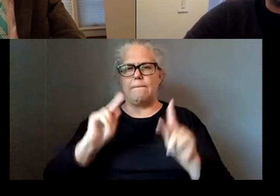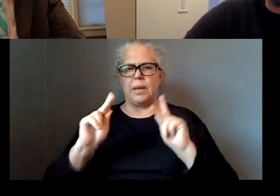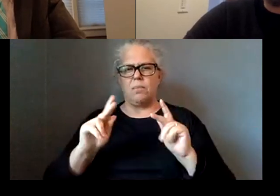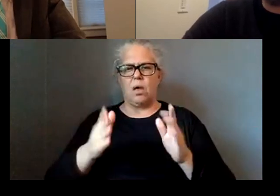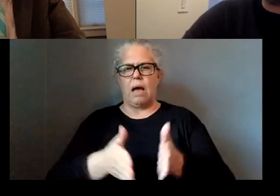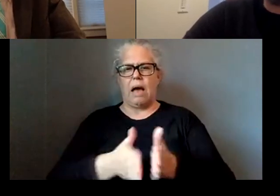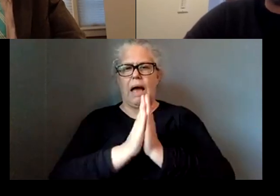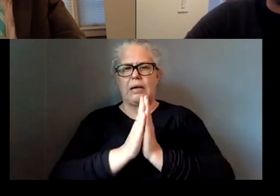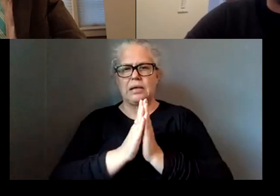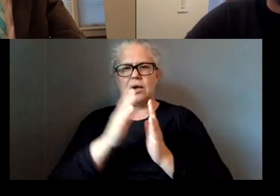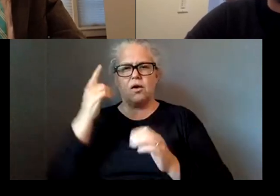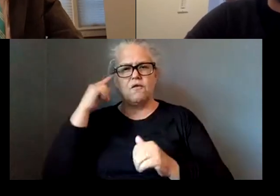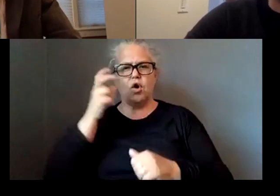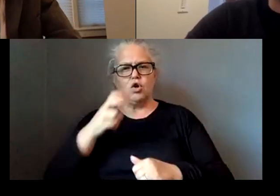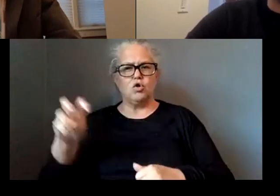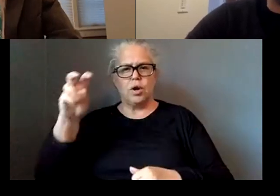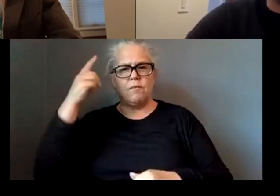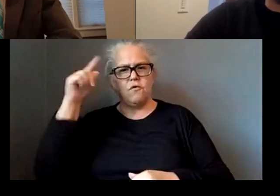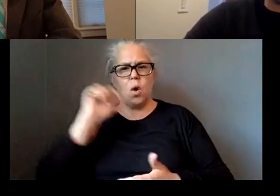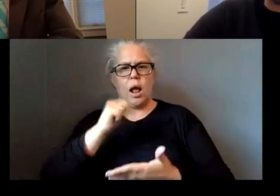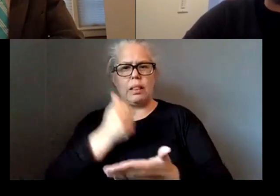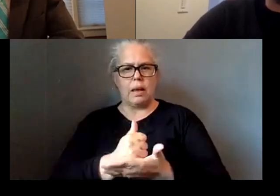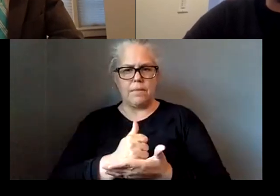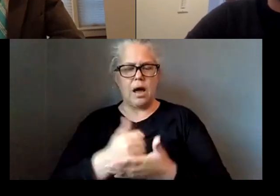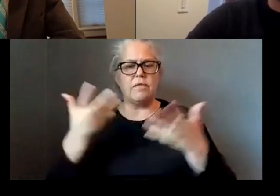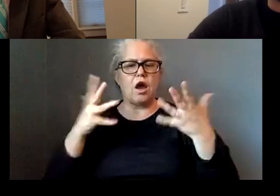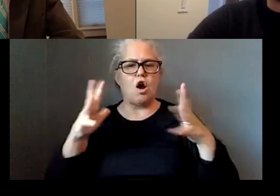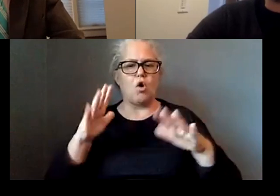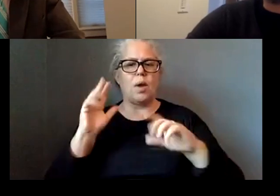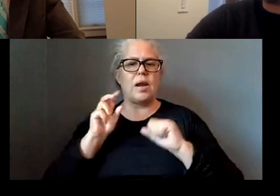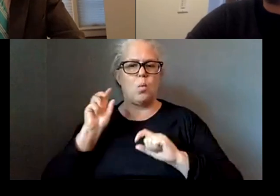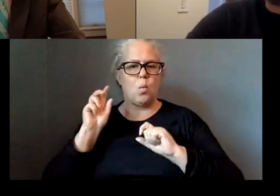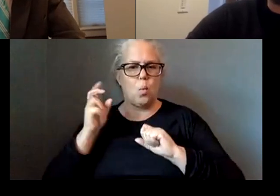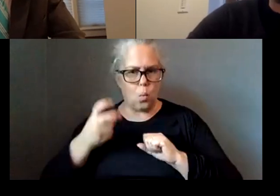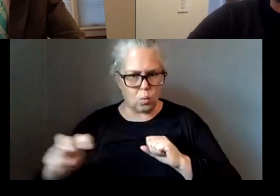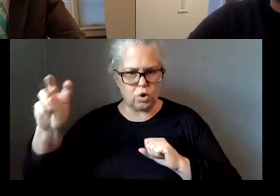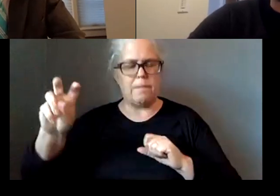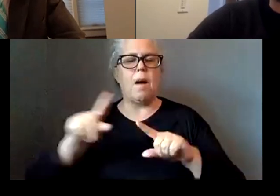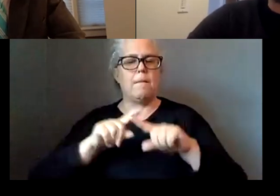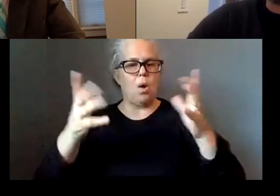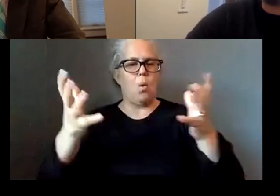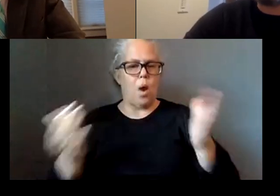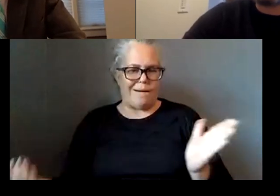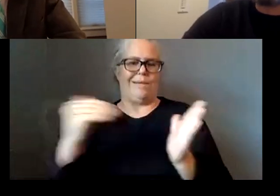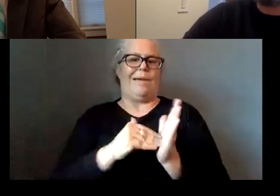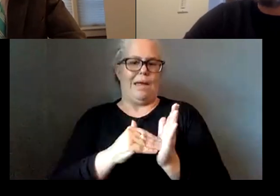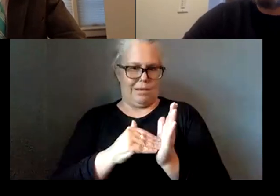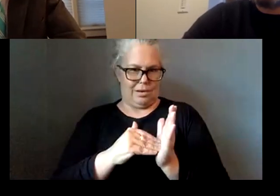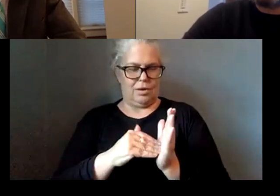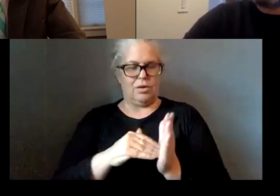could be a trip for alumni who already went and want to go again. So that's something for Dr. Charles to take